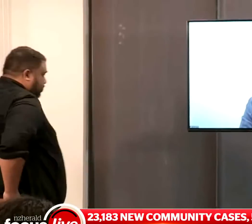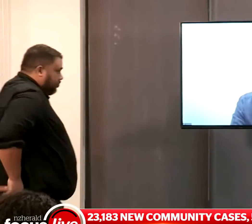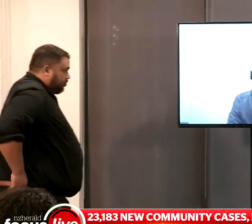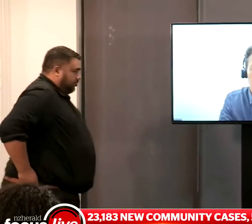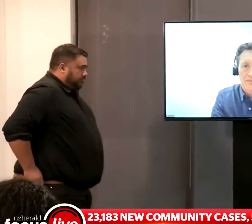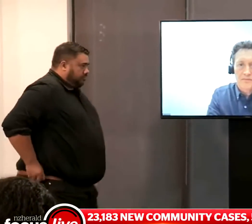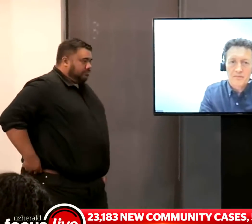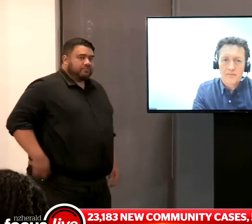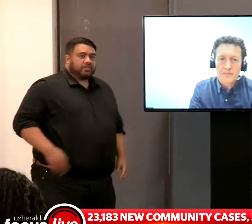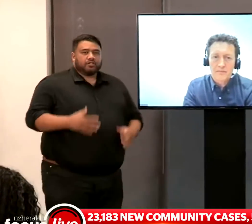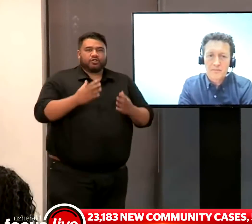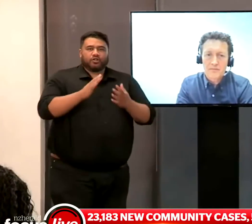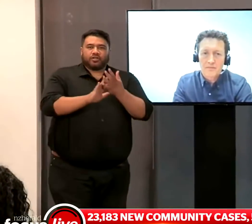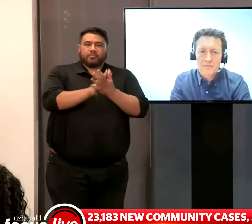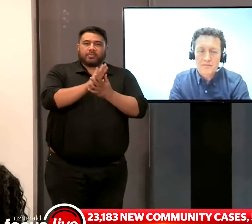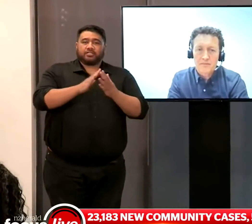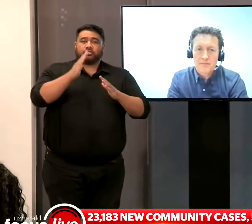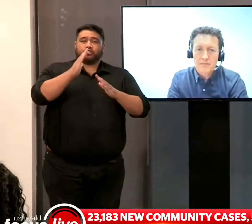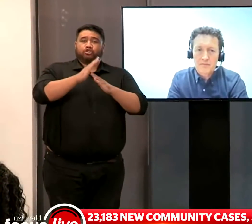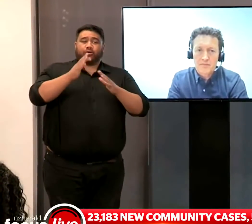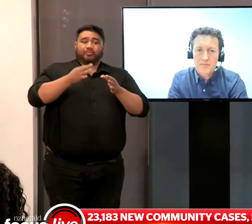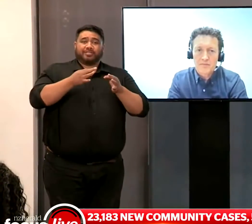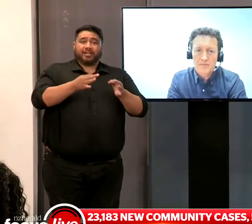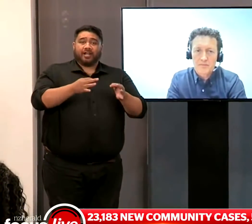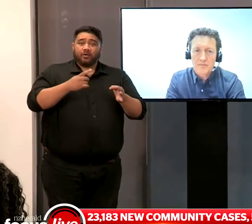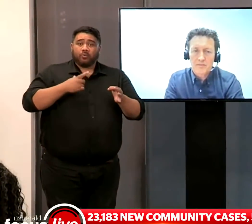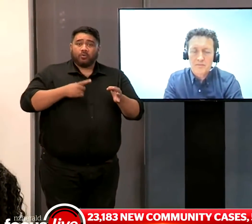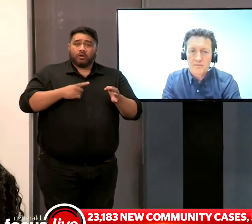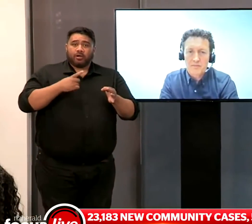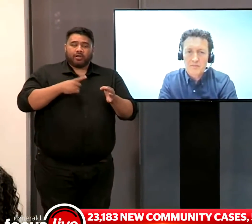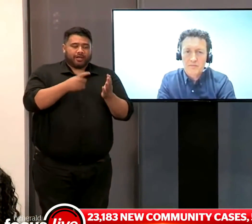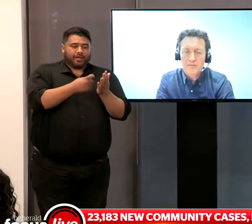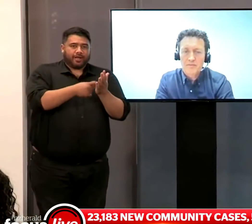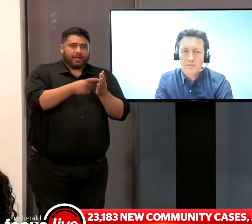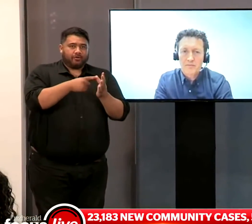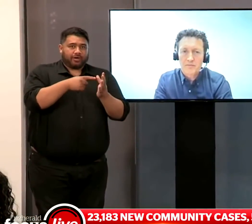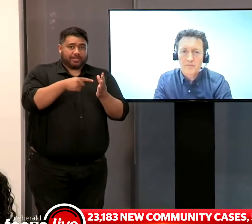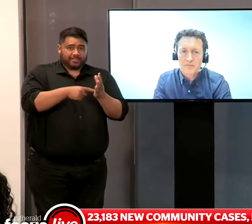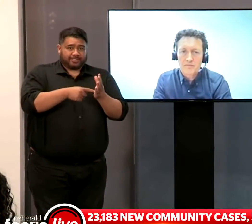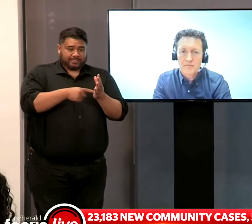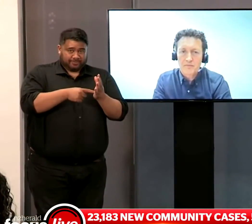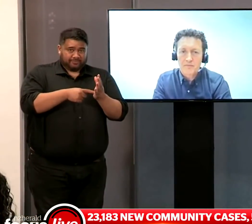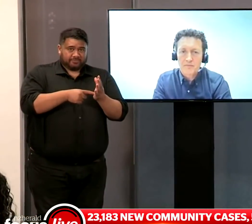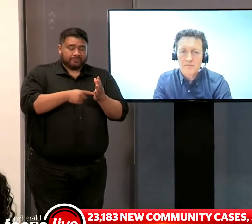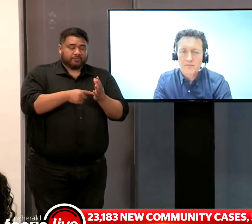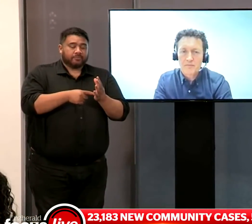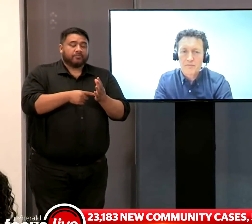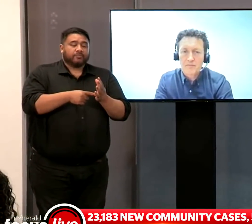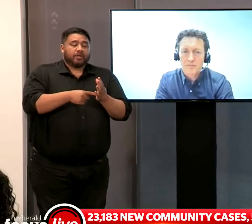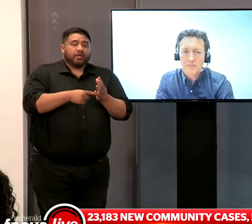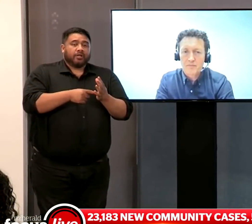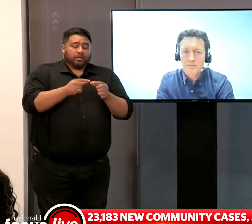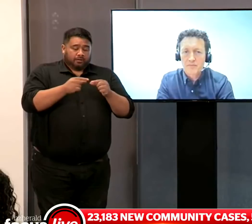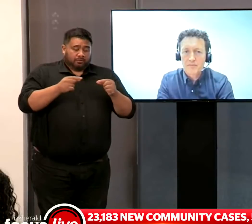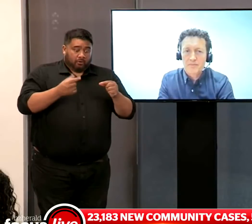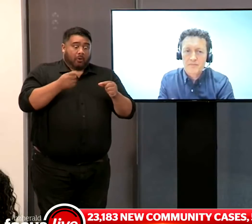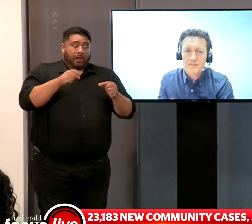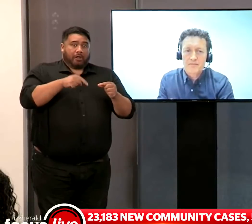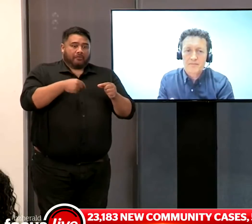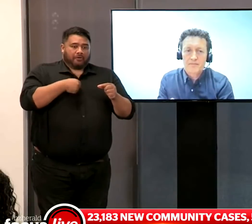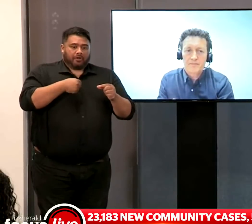experienced has been the transfer of the rapid antigen test result when people upload it to My COVID